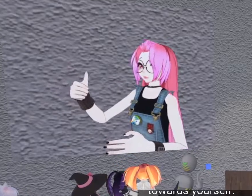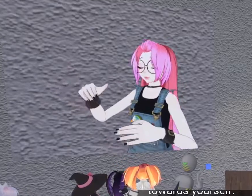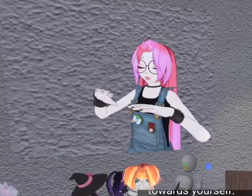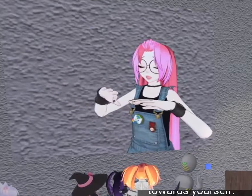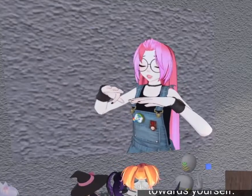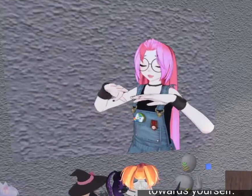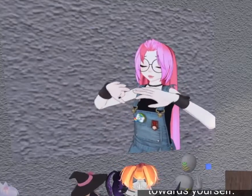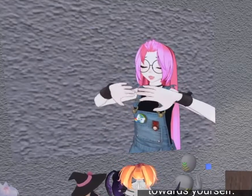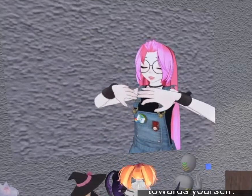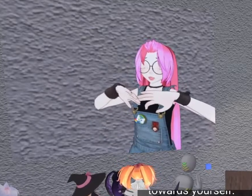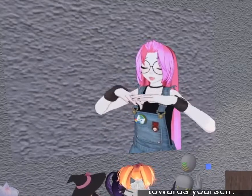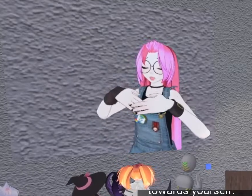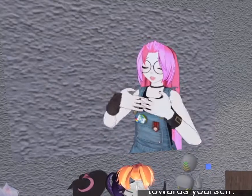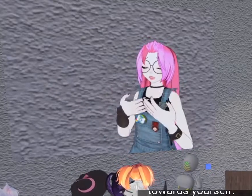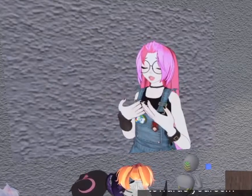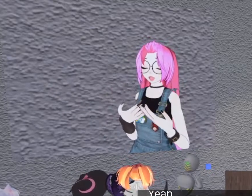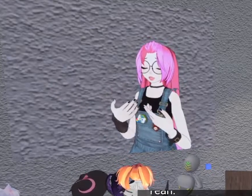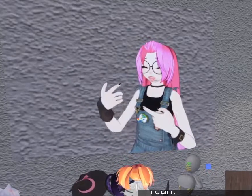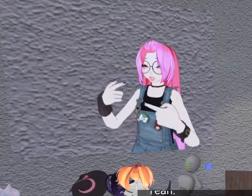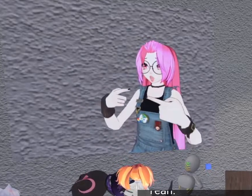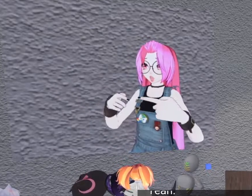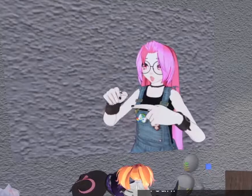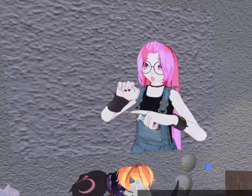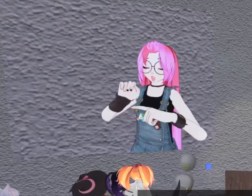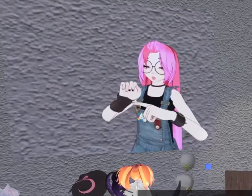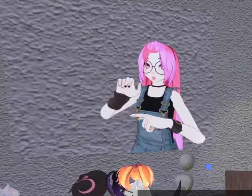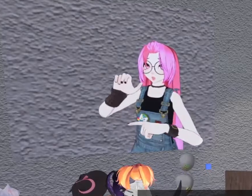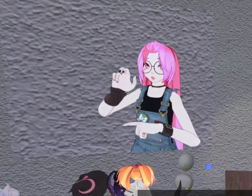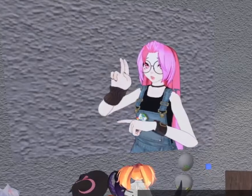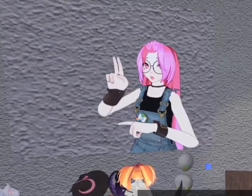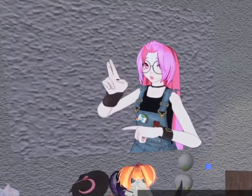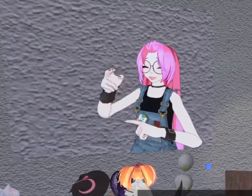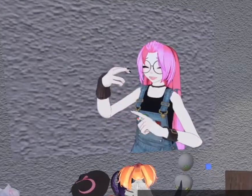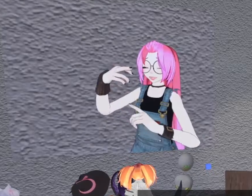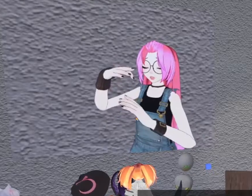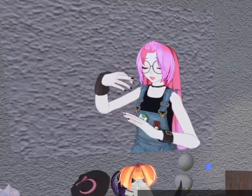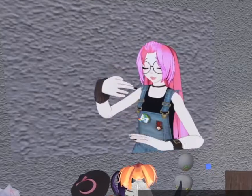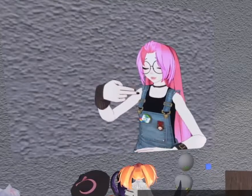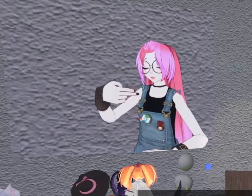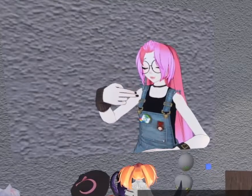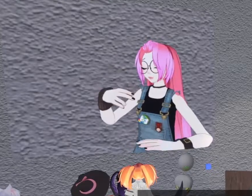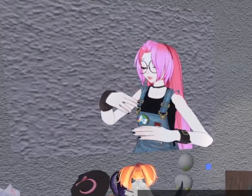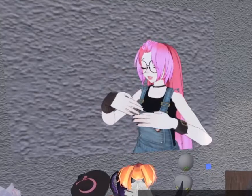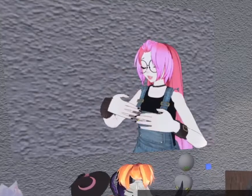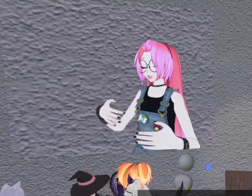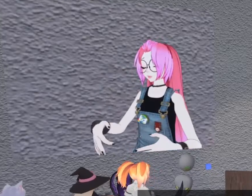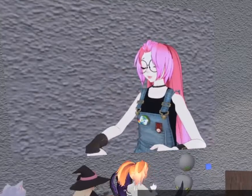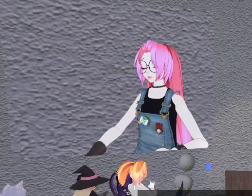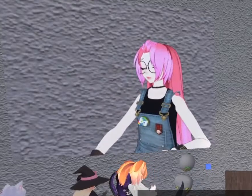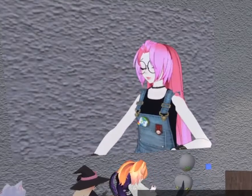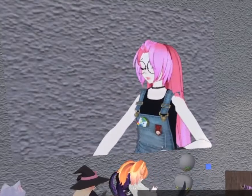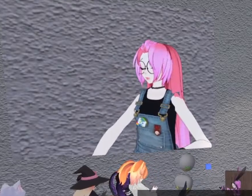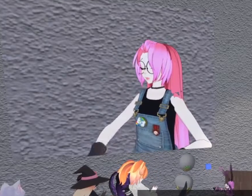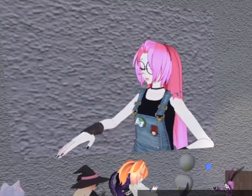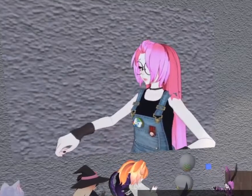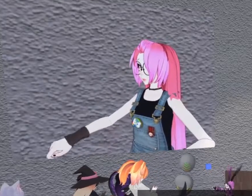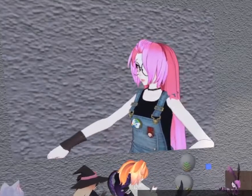All right, here might be a harder one. How do you sign Earth? How do you sign Earth?